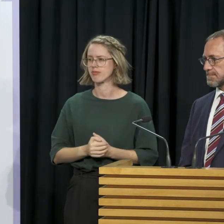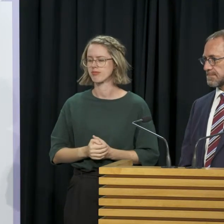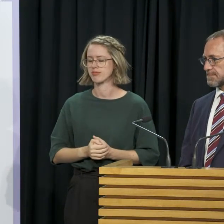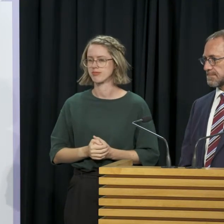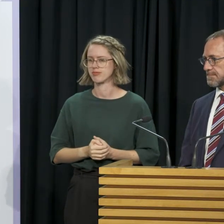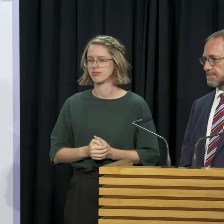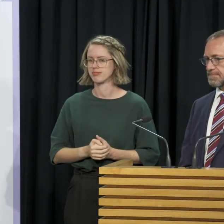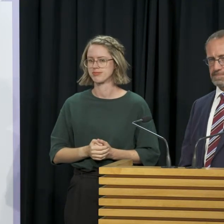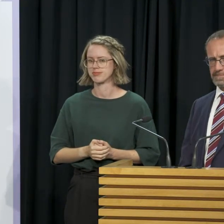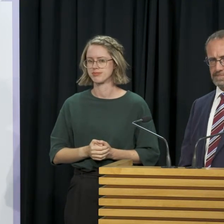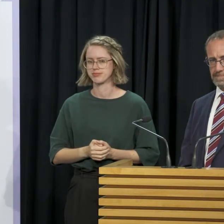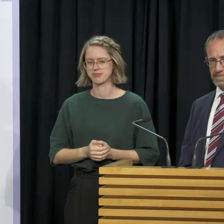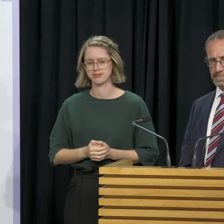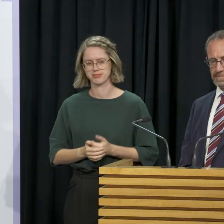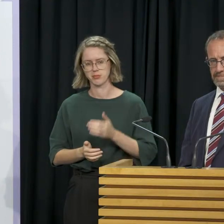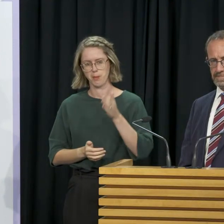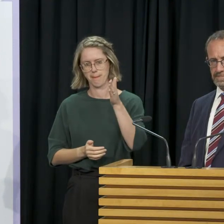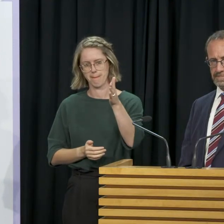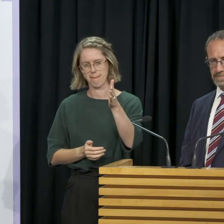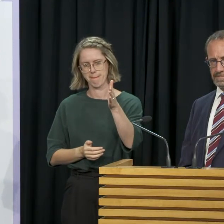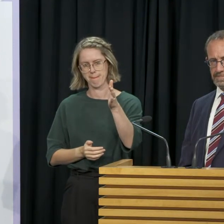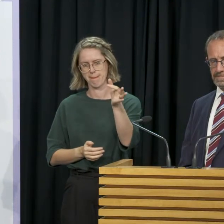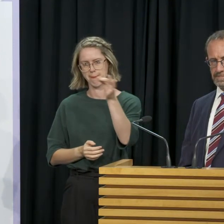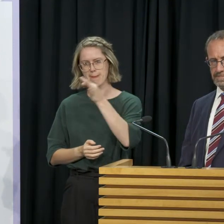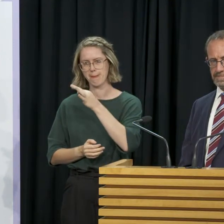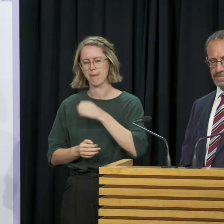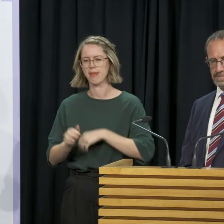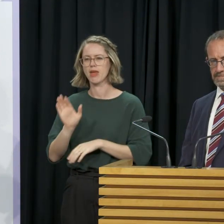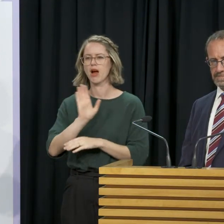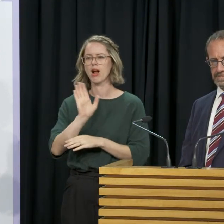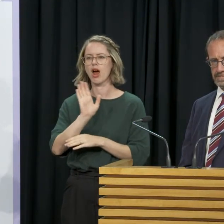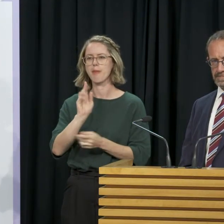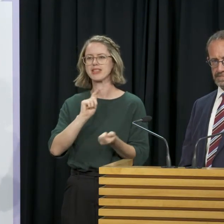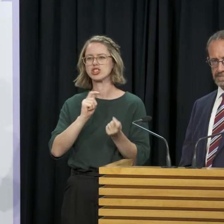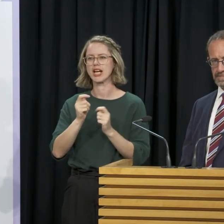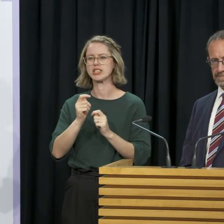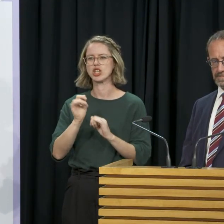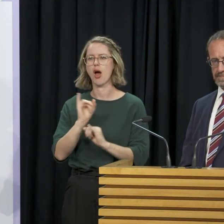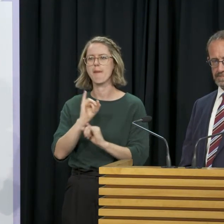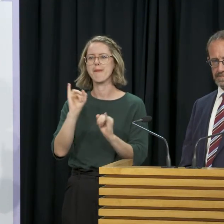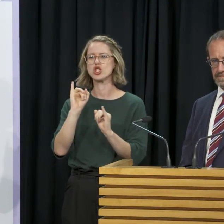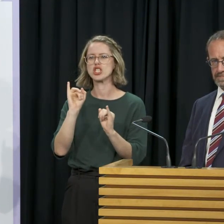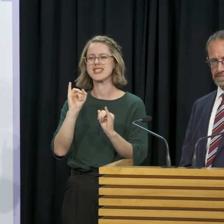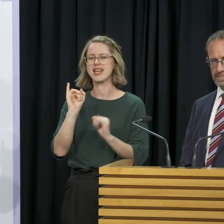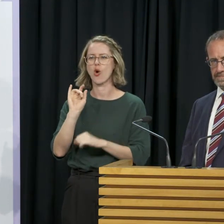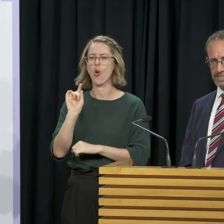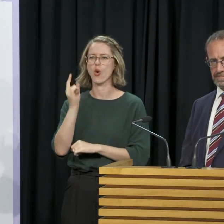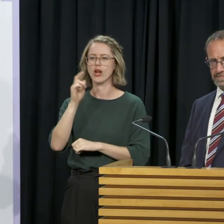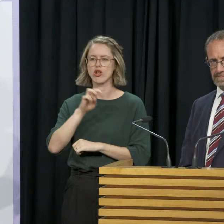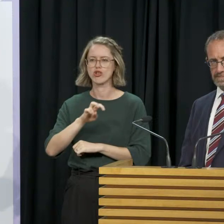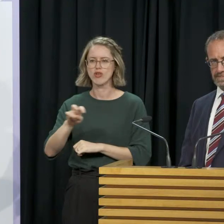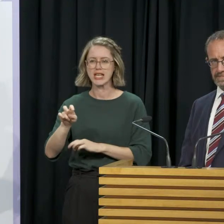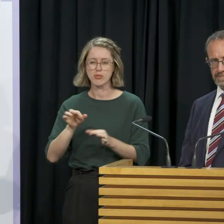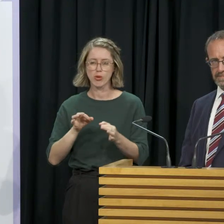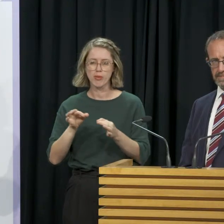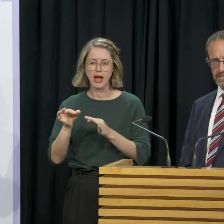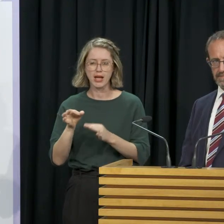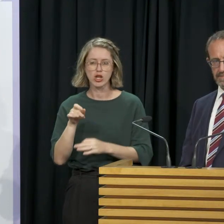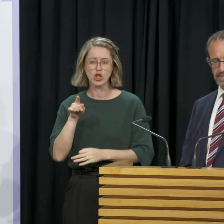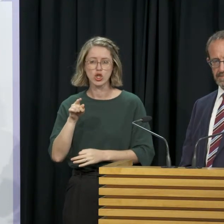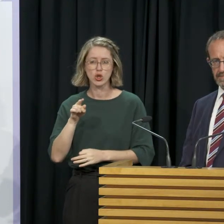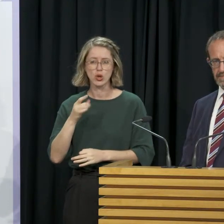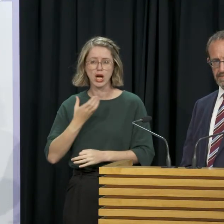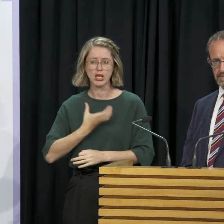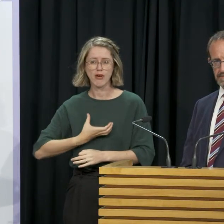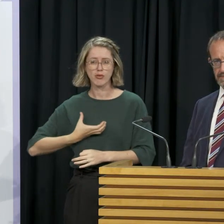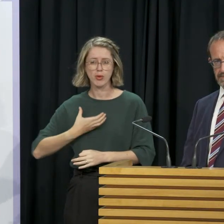Okay, who haven't I had? Yeah, Bernard. On the climate change emergency and the Auckland Transport Plan, are you comfortable that the